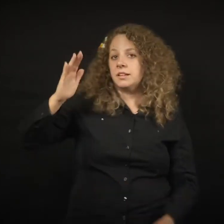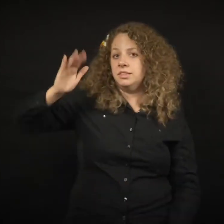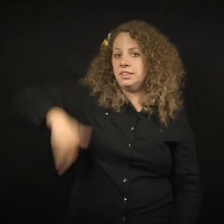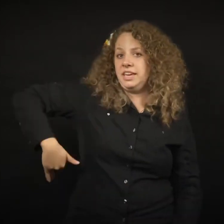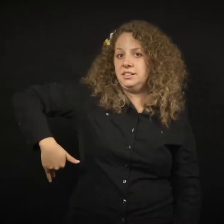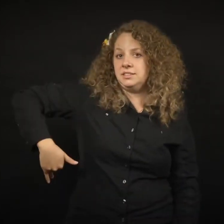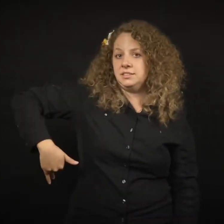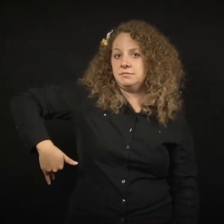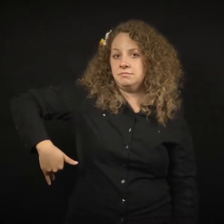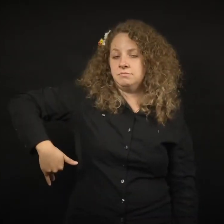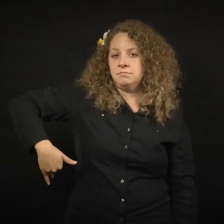Late.